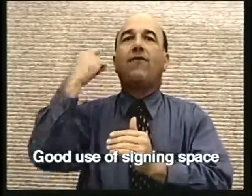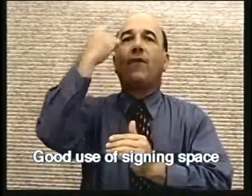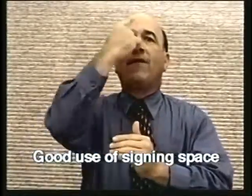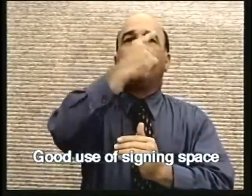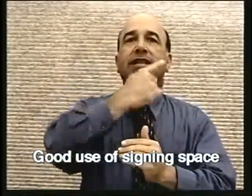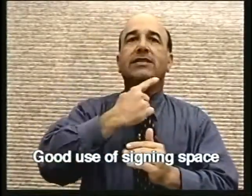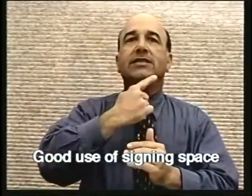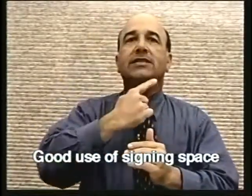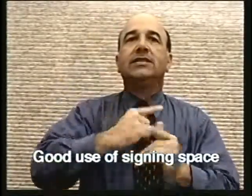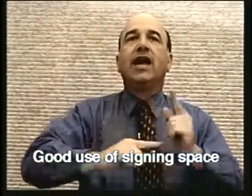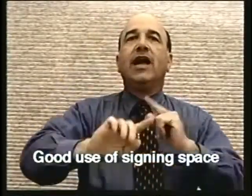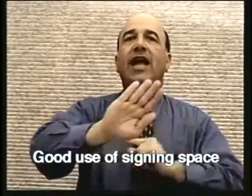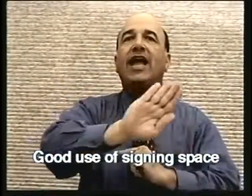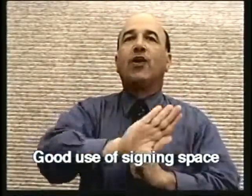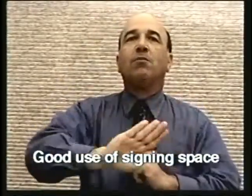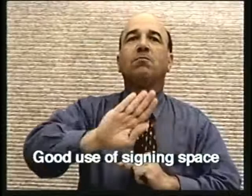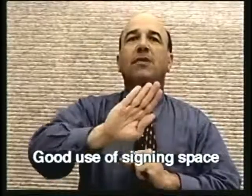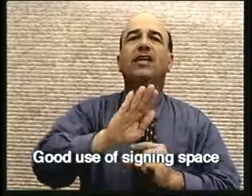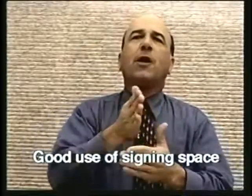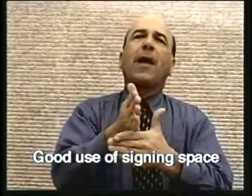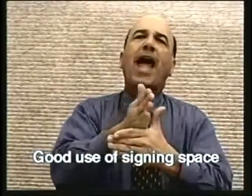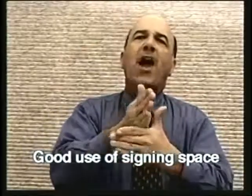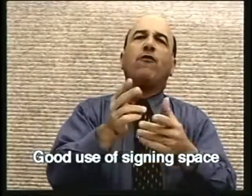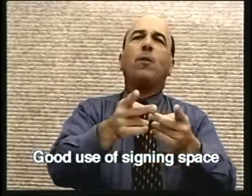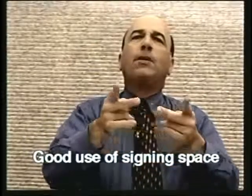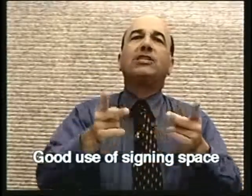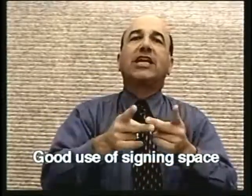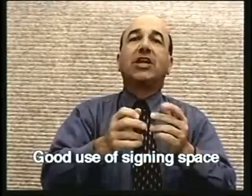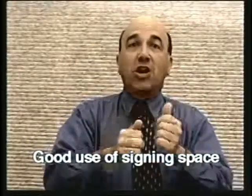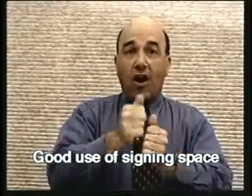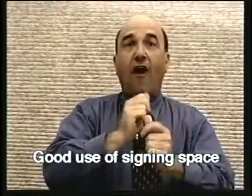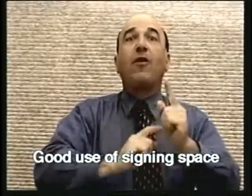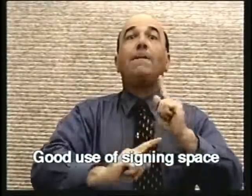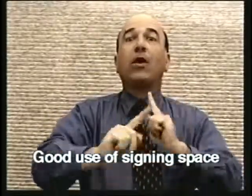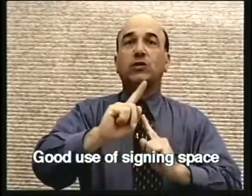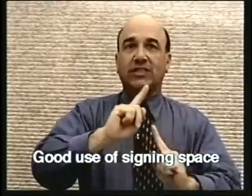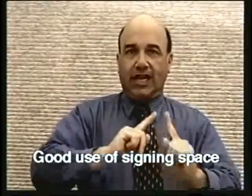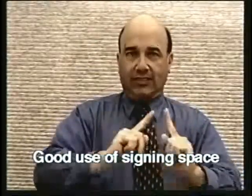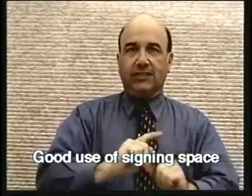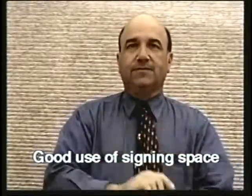the face. Here is at the average position of most signs.